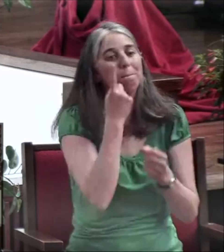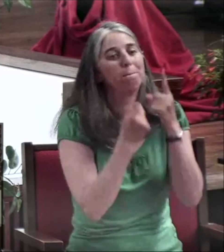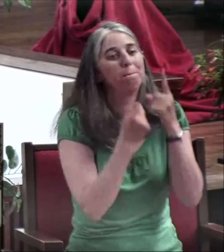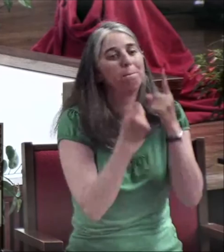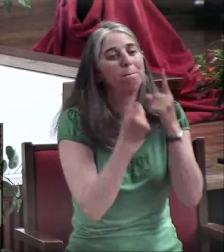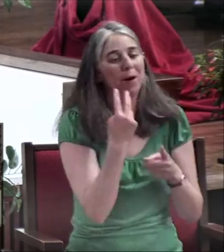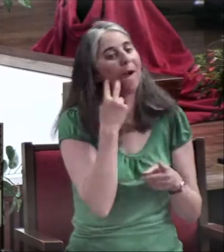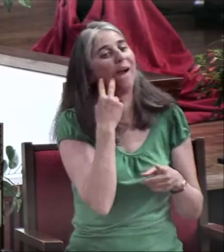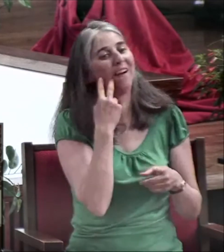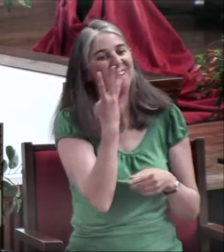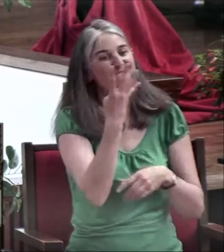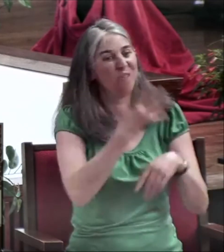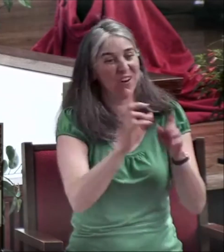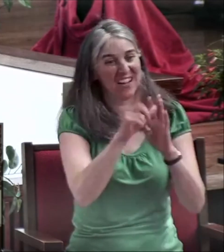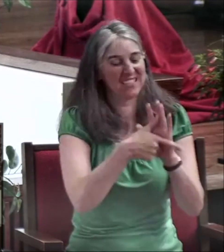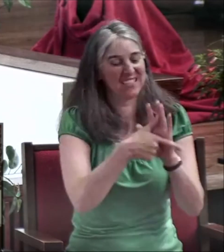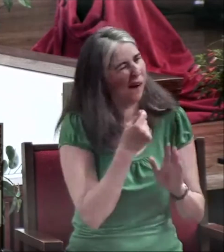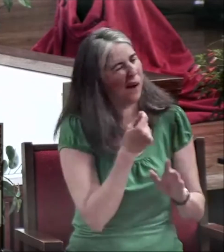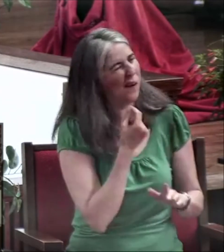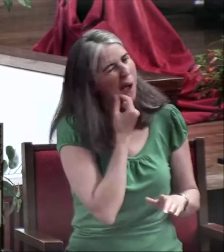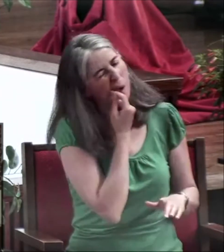And 4 days later, all of a sudden, you find yourself going,